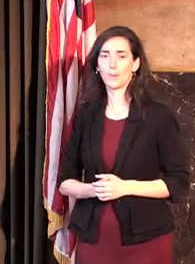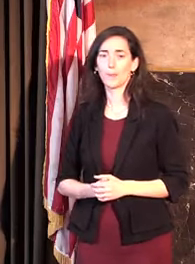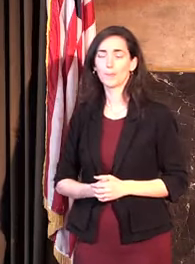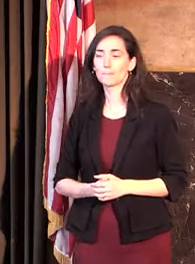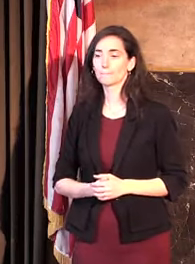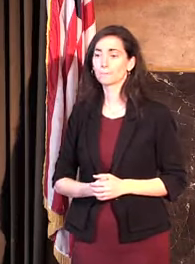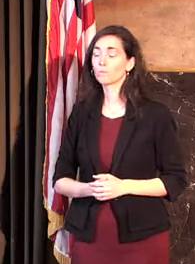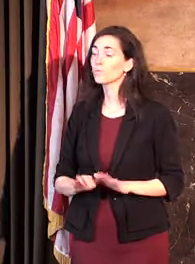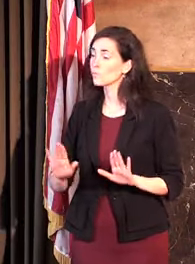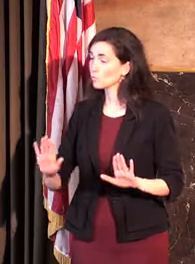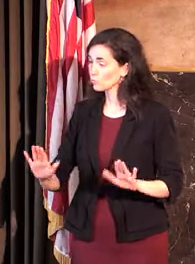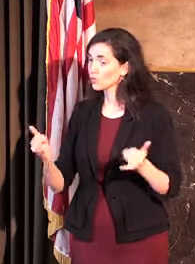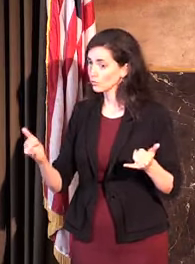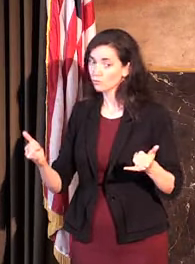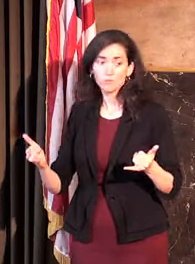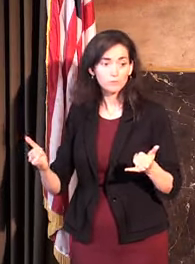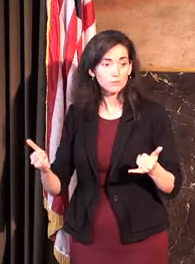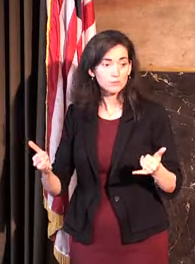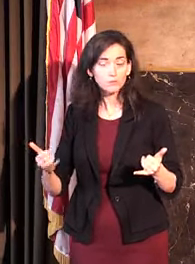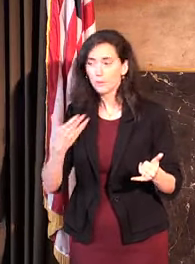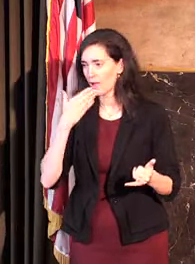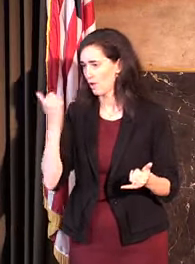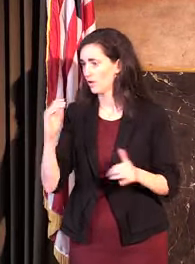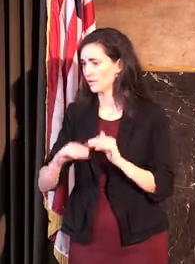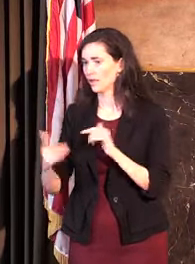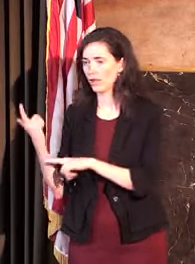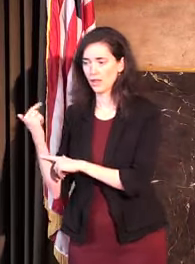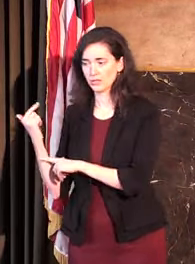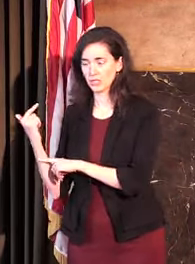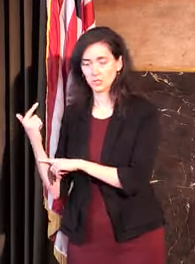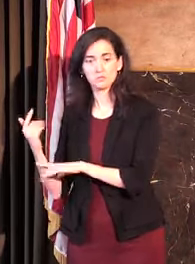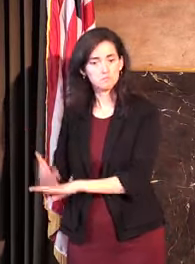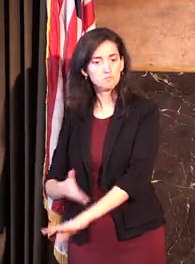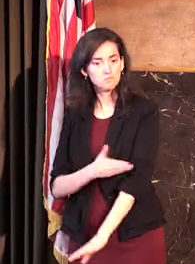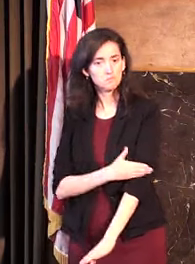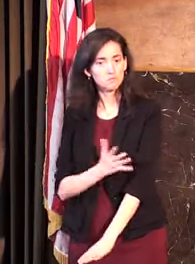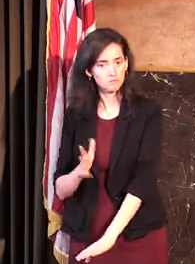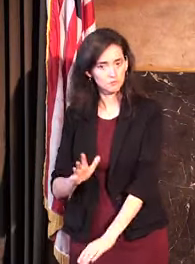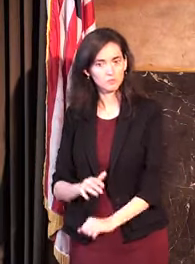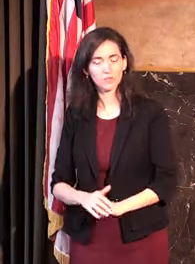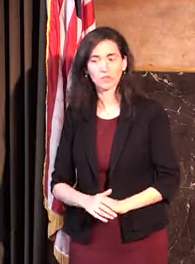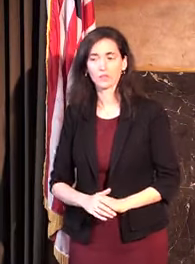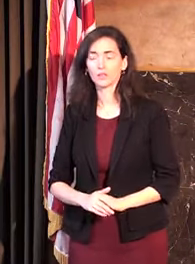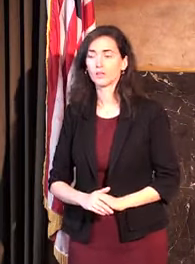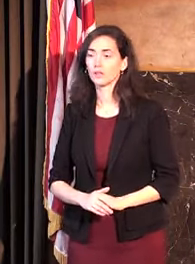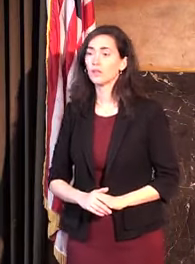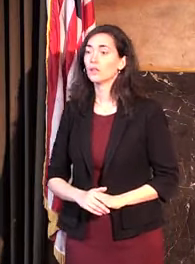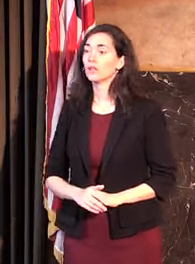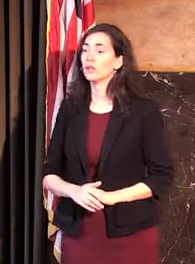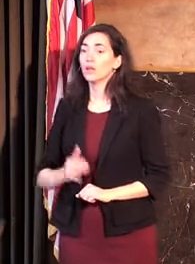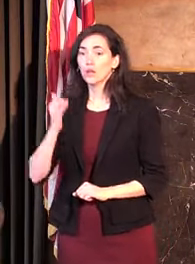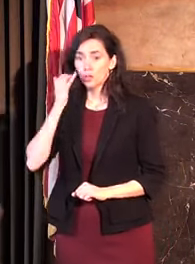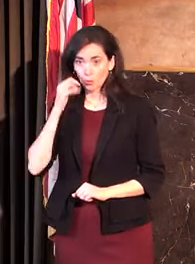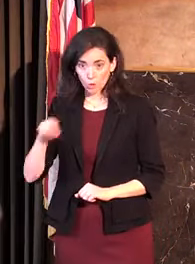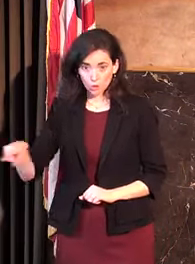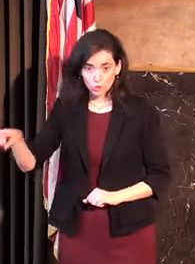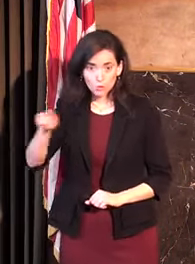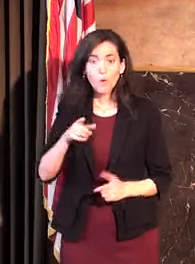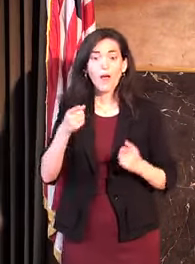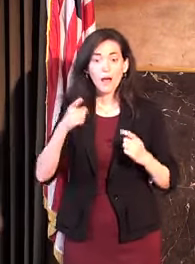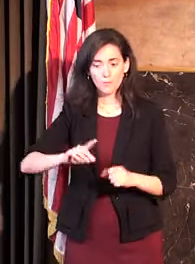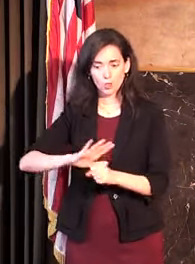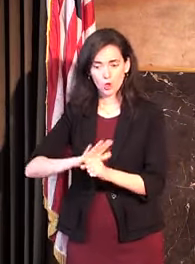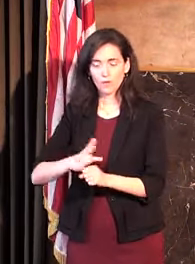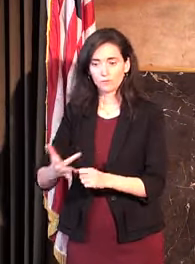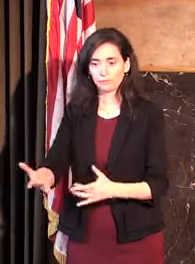We are doing better today. And while if you're one of the people who are sick with